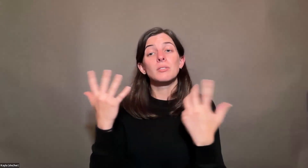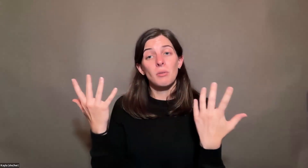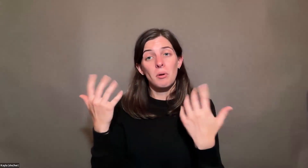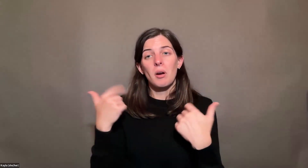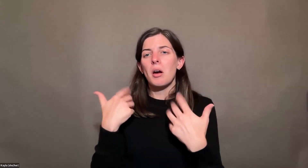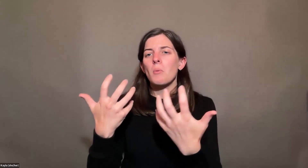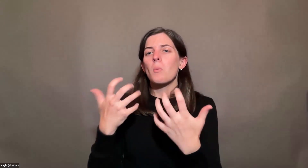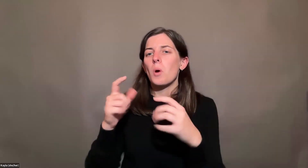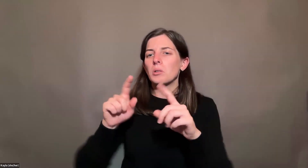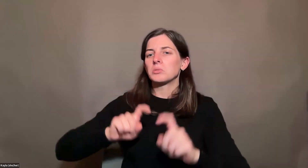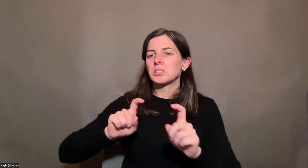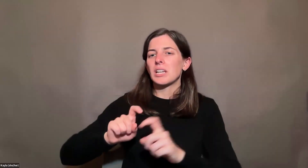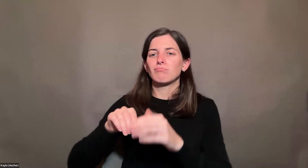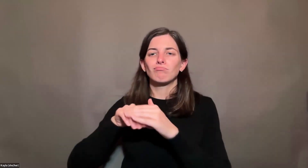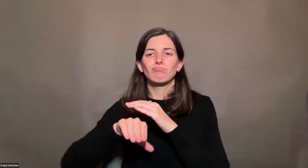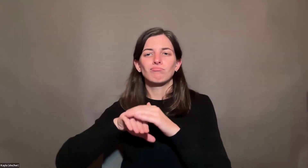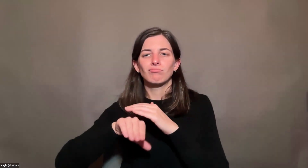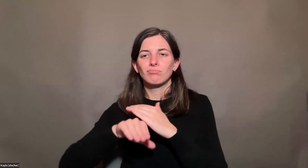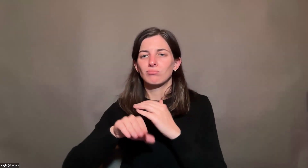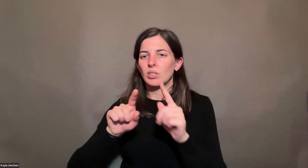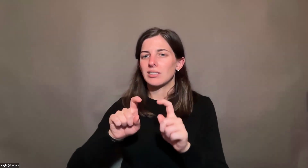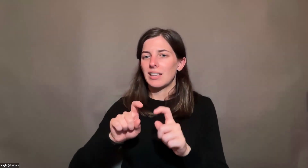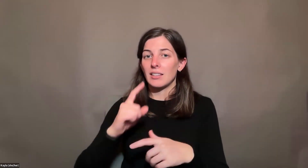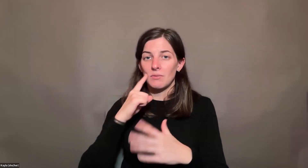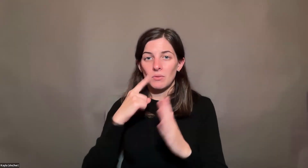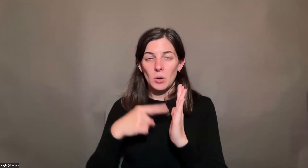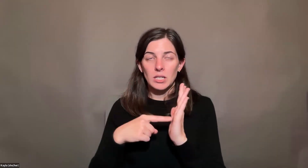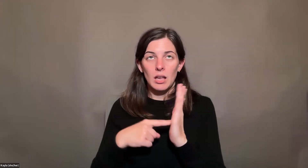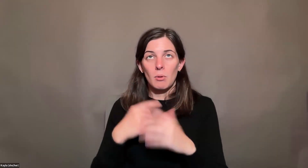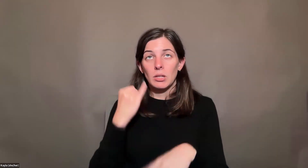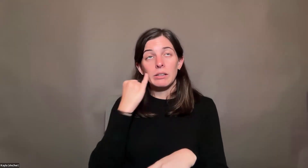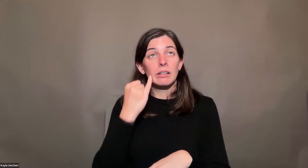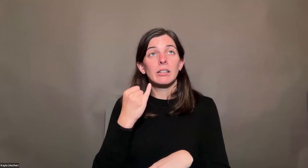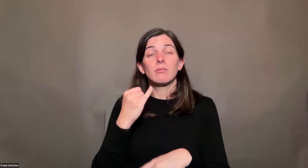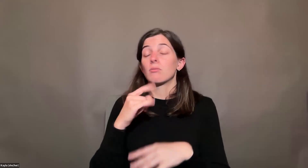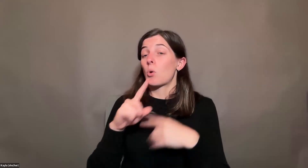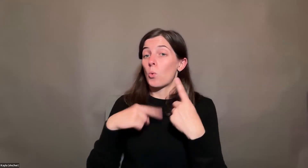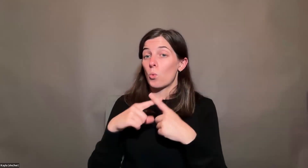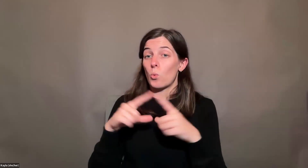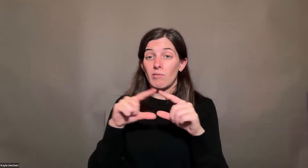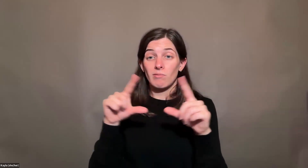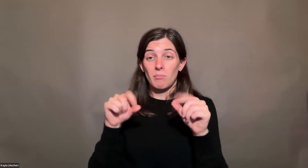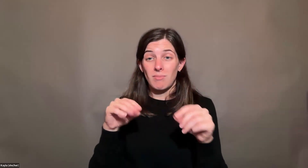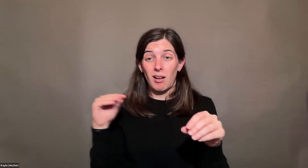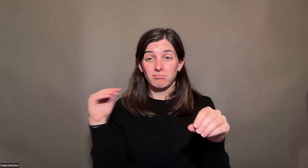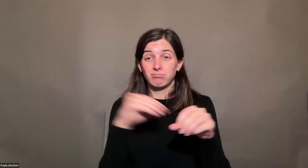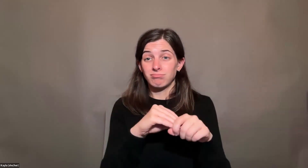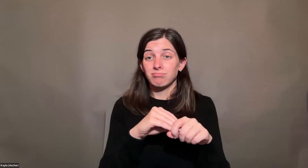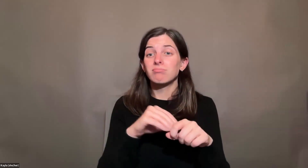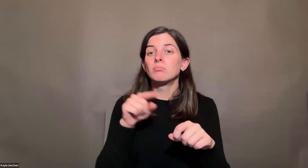the accessible test, like if when the block is inserted, then it will go through the navigation and go